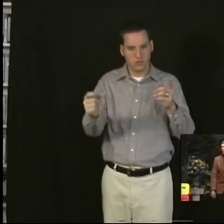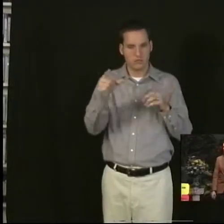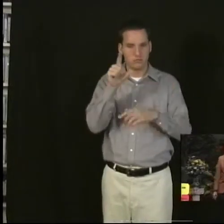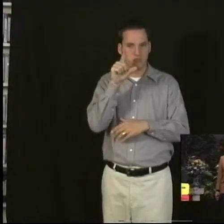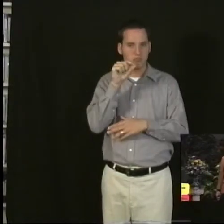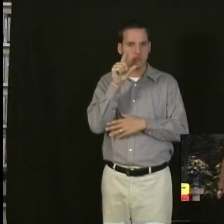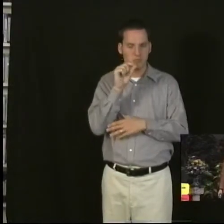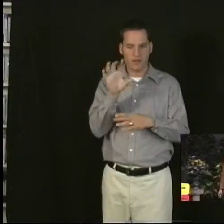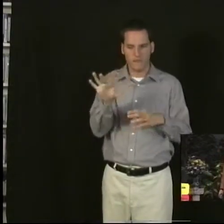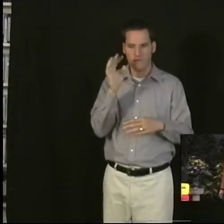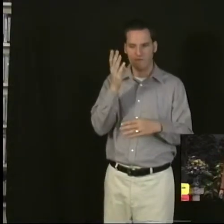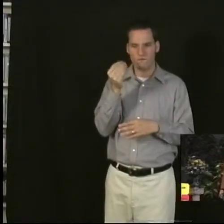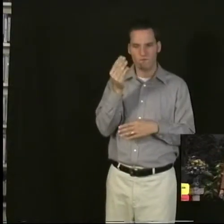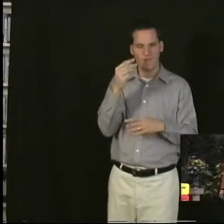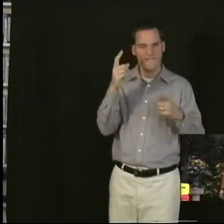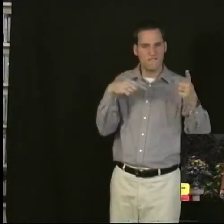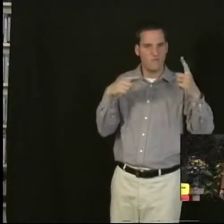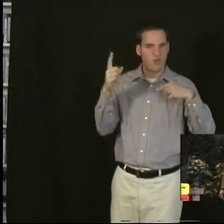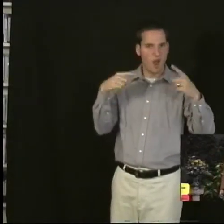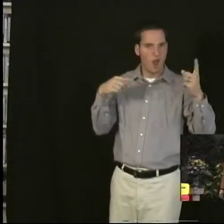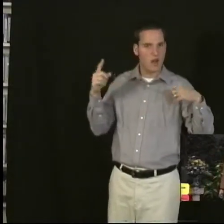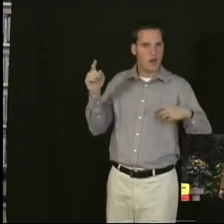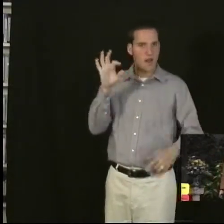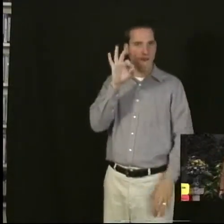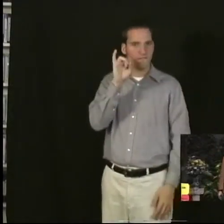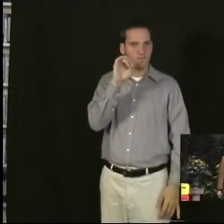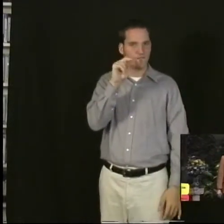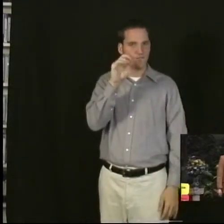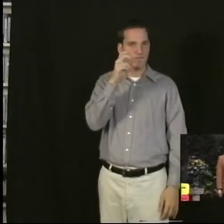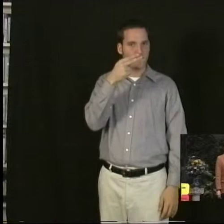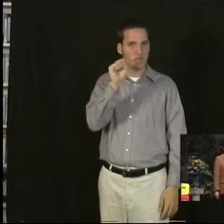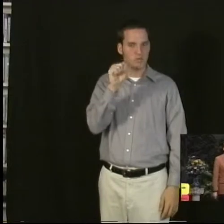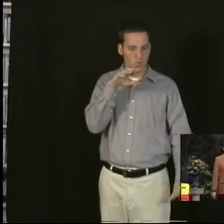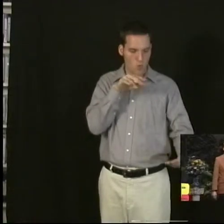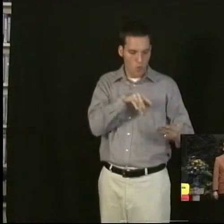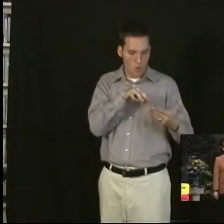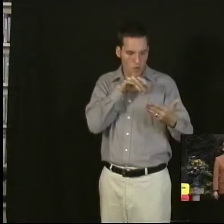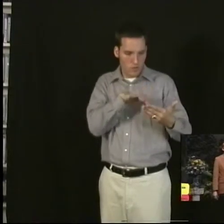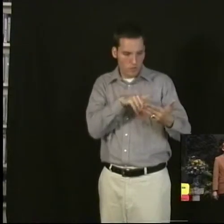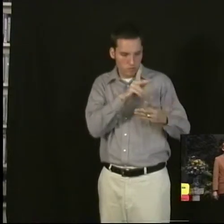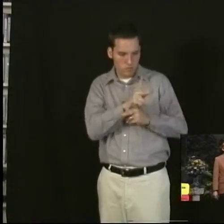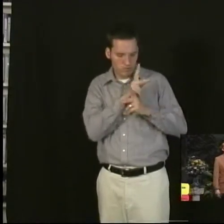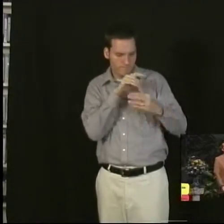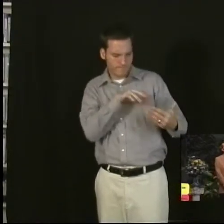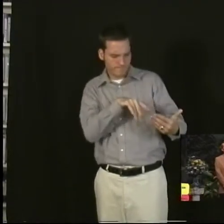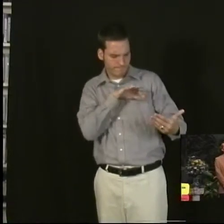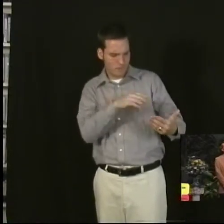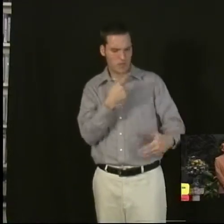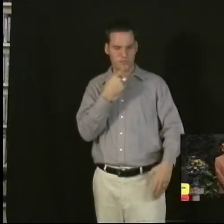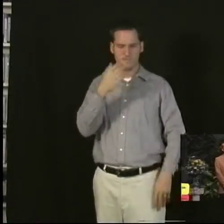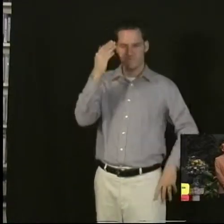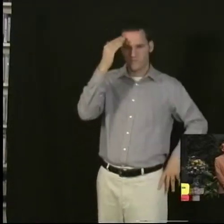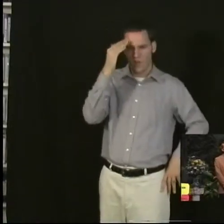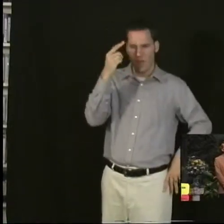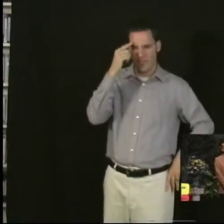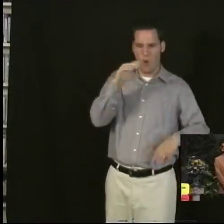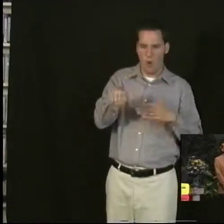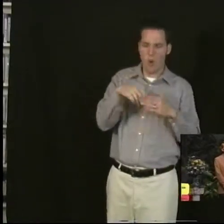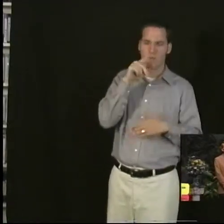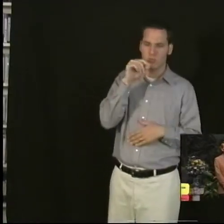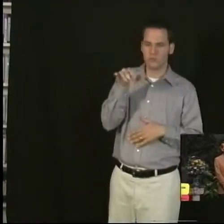there were 14 varieties of finches. He studied them carefully and said, "You know what, folks? I think all these birds have a common